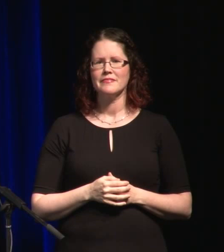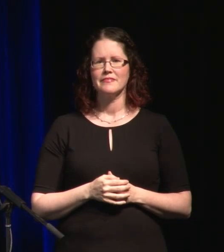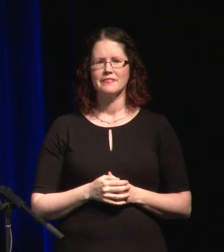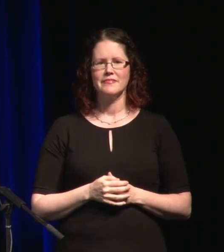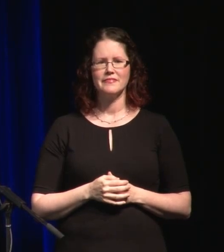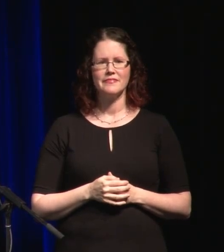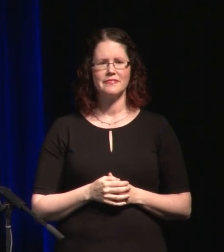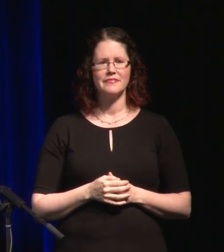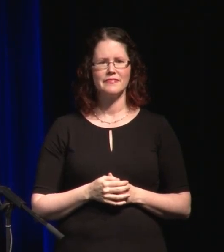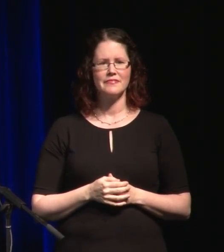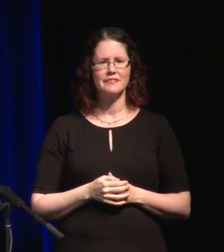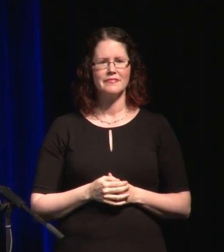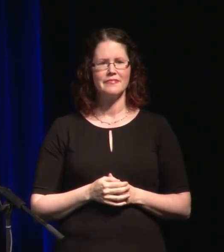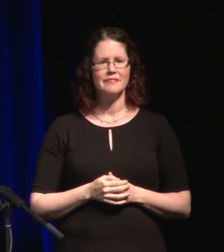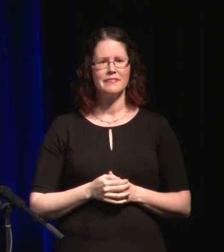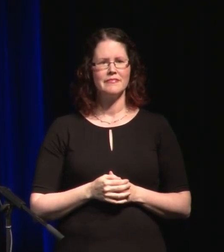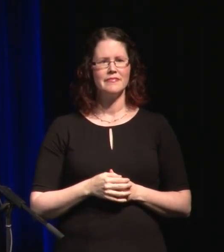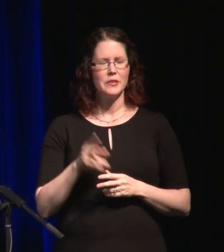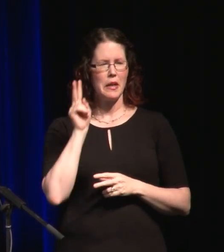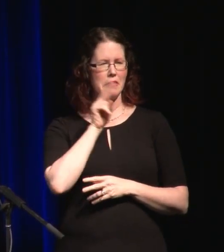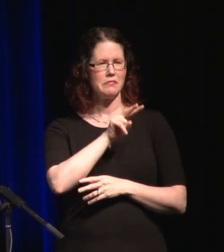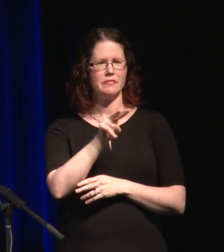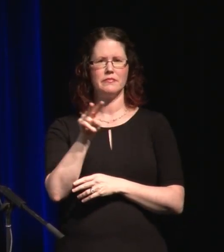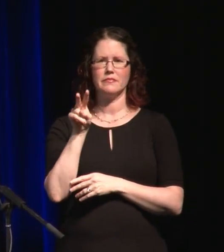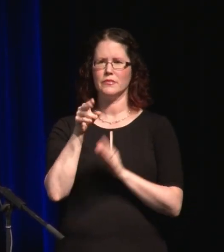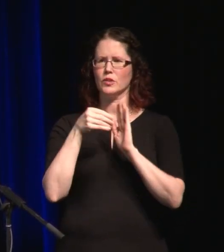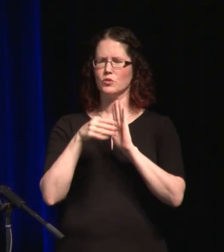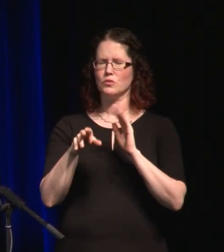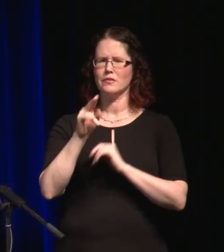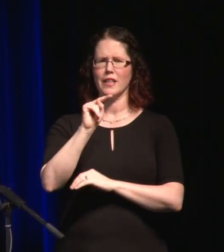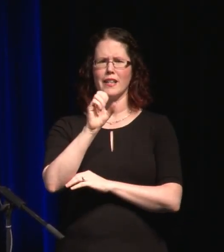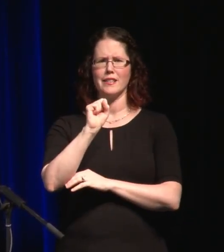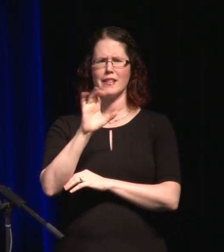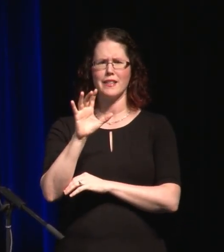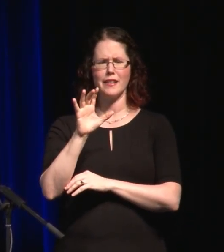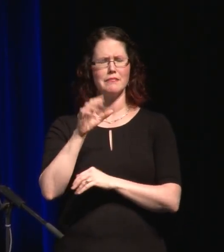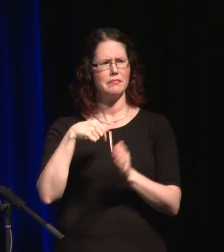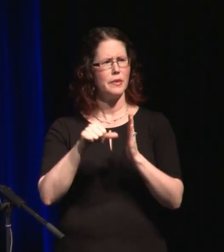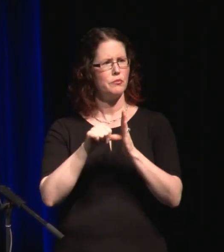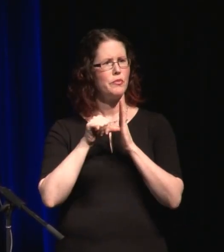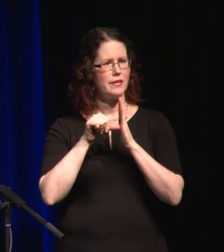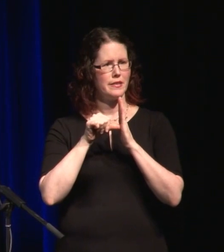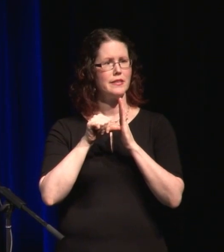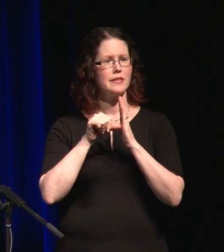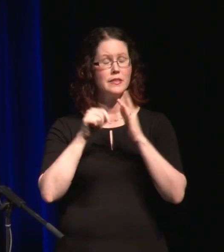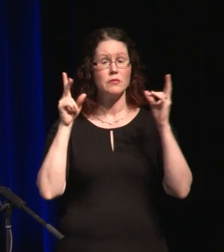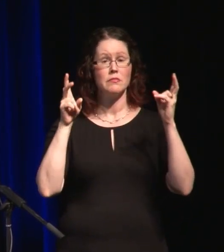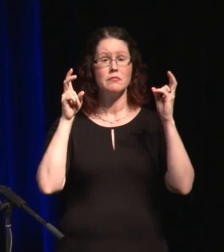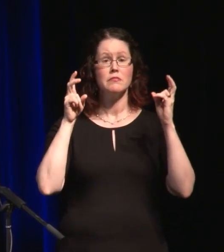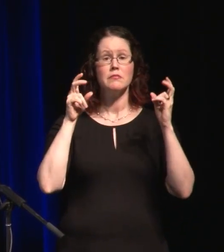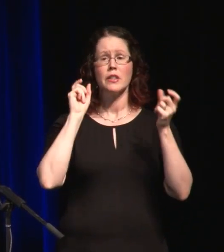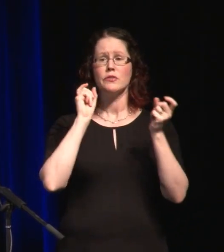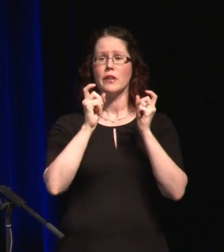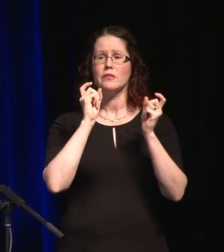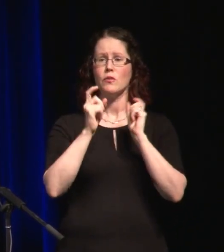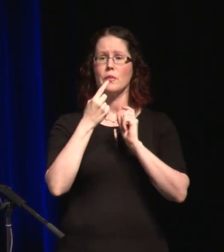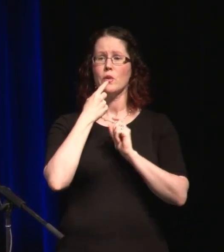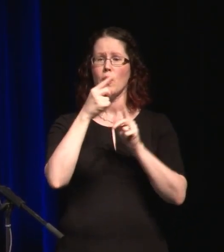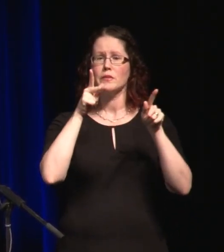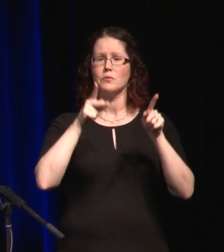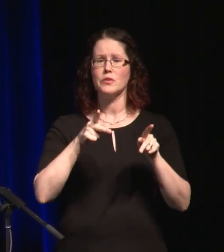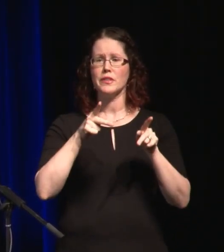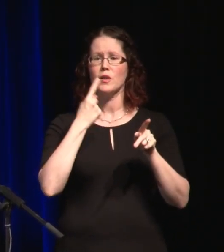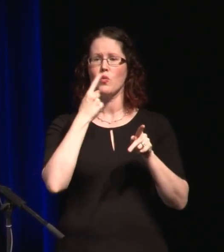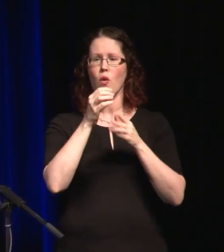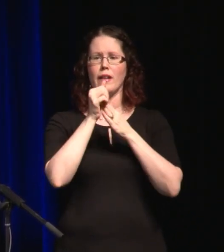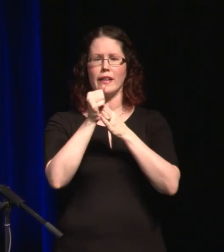the vision of Nova Scotia Community College. It reads, transforming Nova Scotia, one leader at a time. As